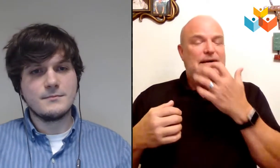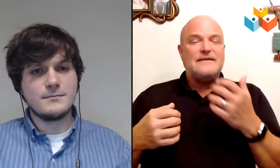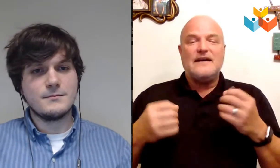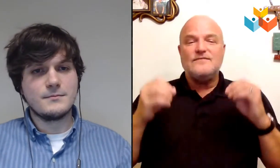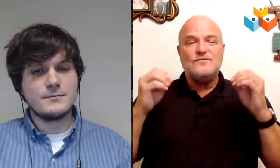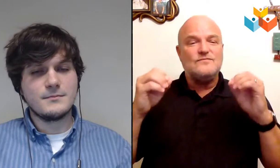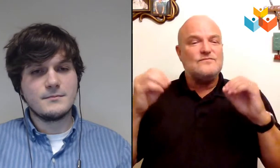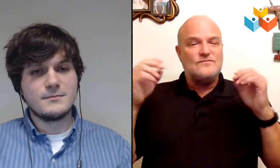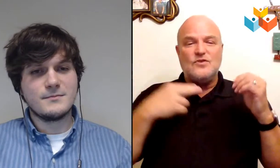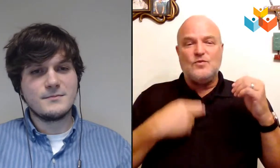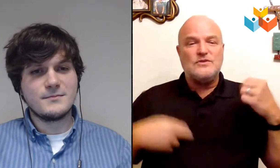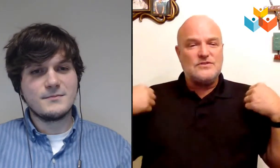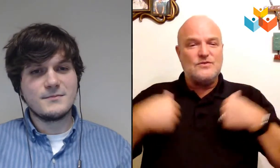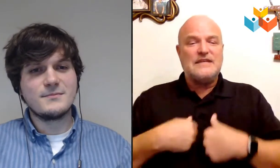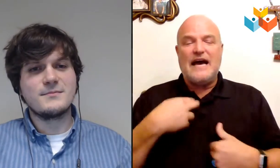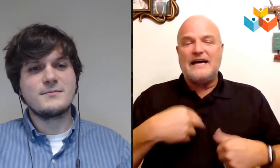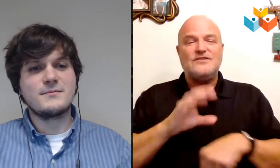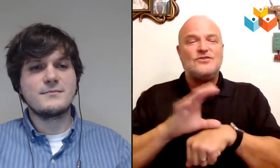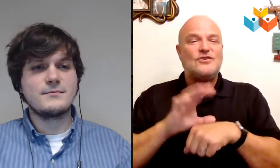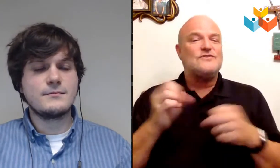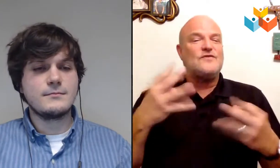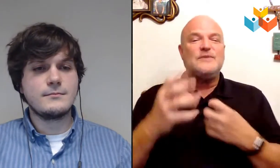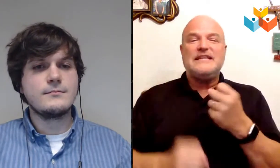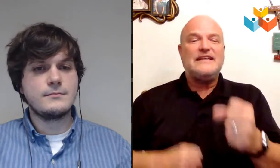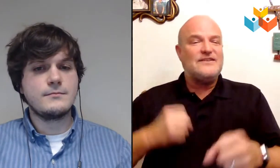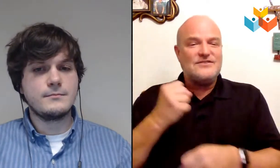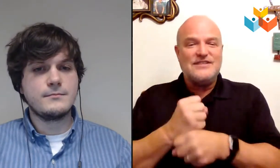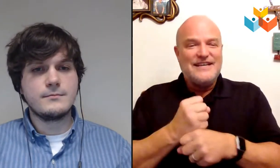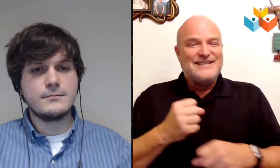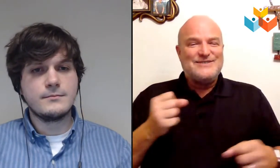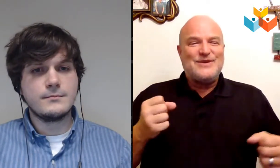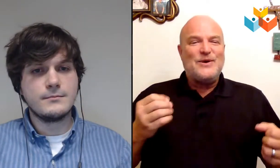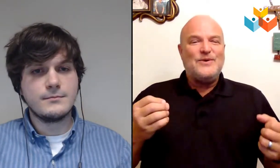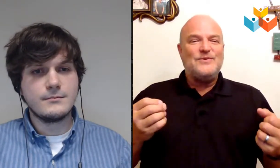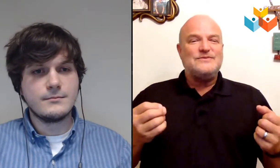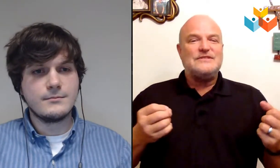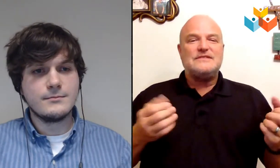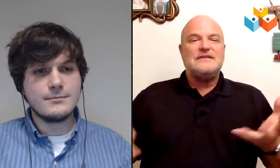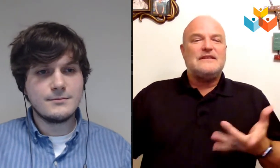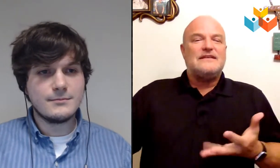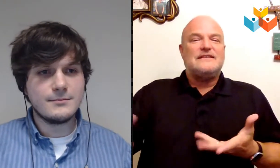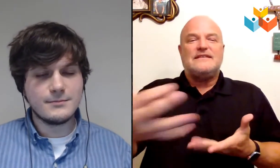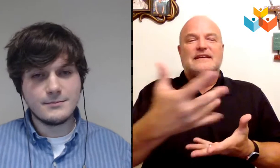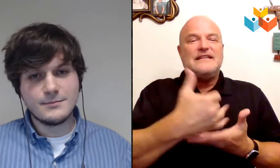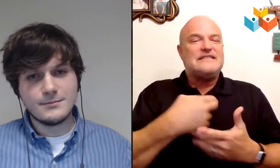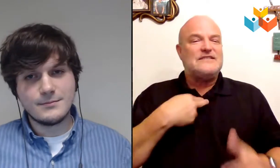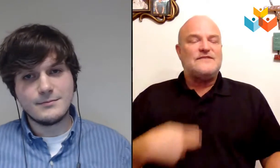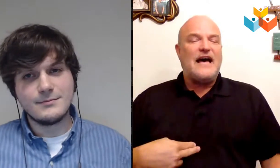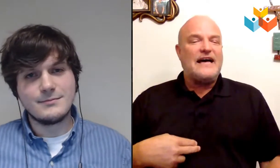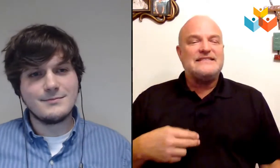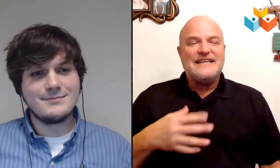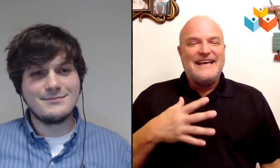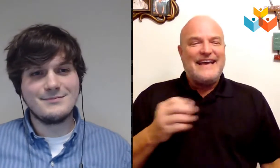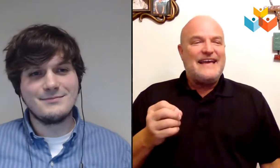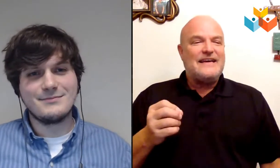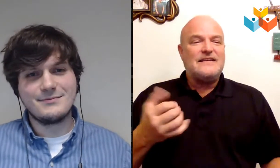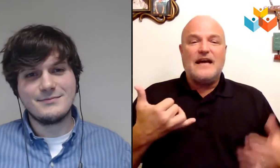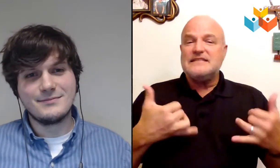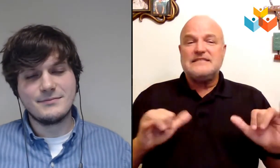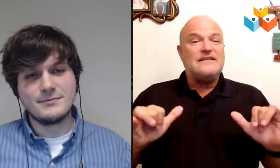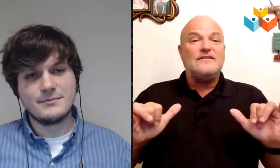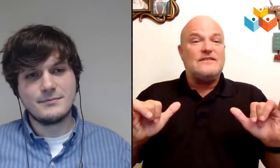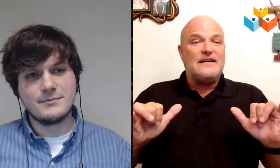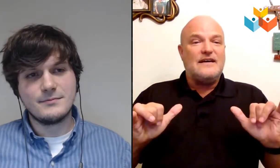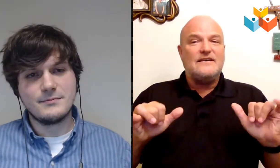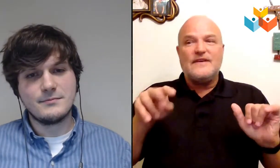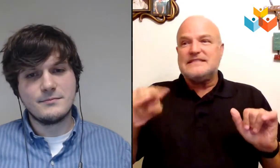class. Wore suit and tie to church for many years. So just a collection of ties. And